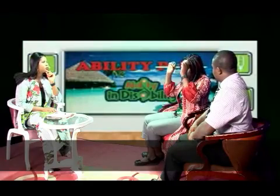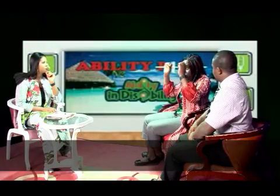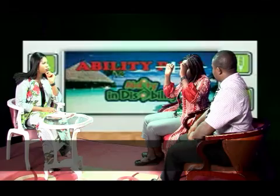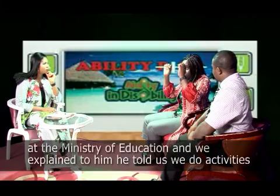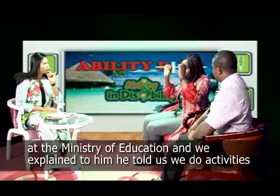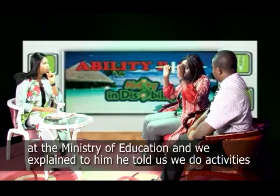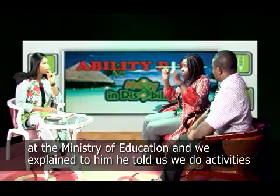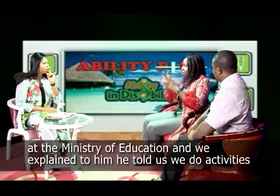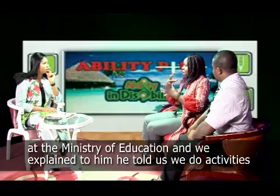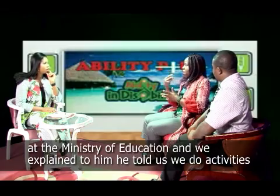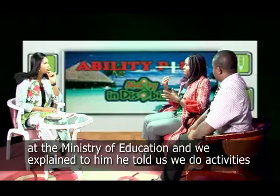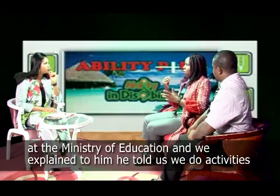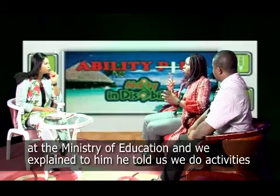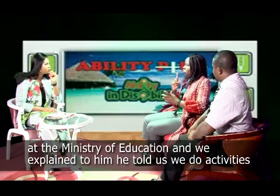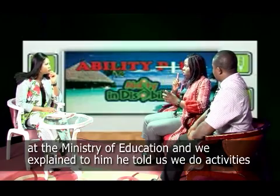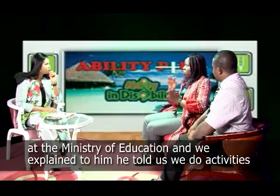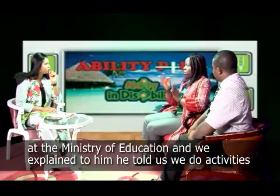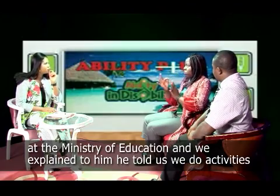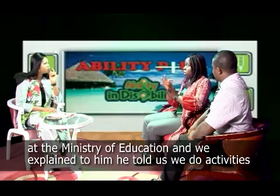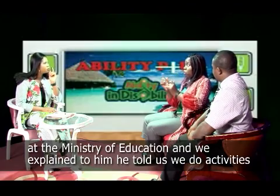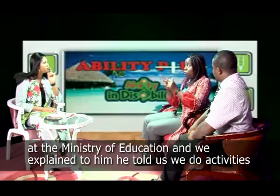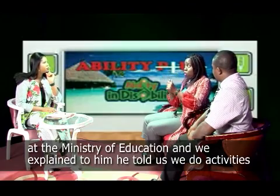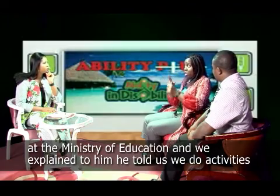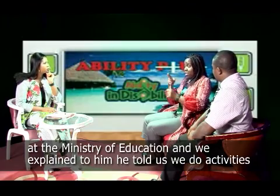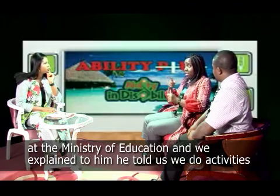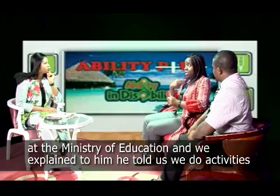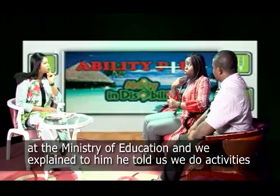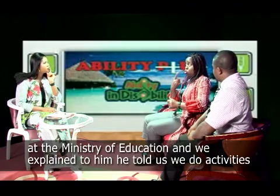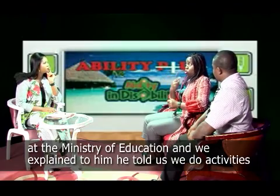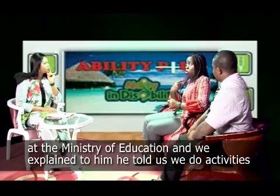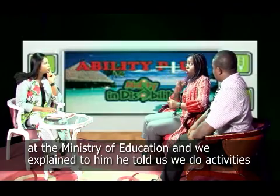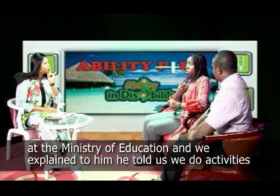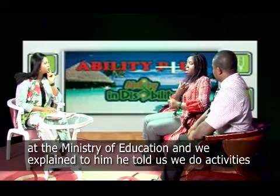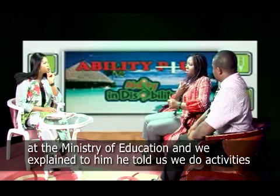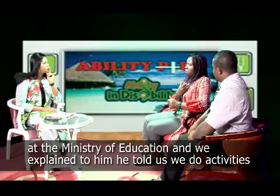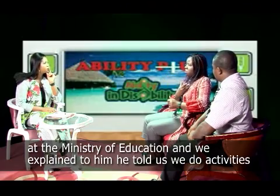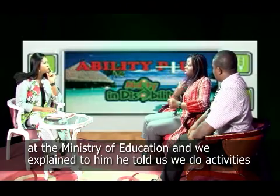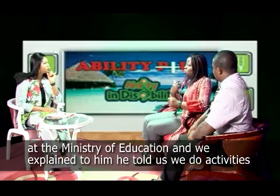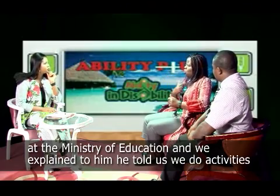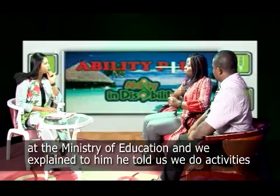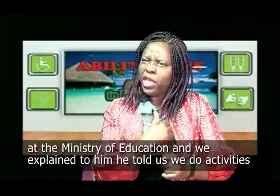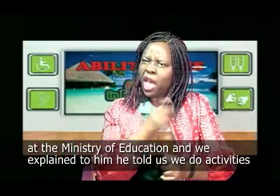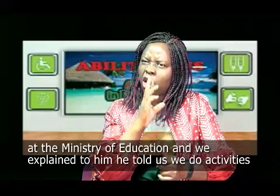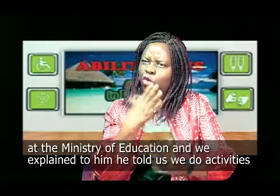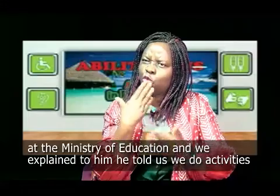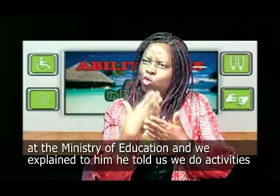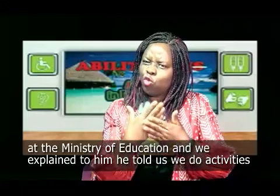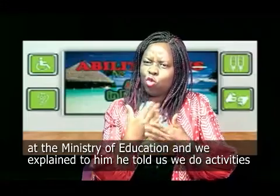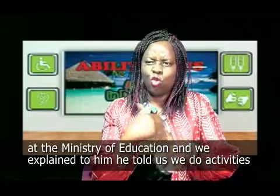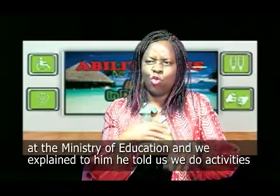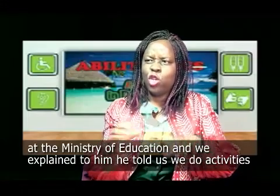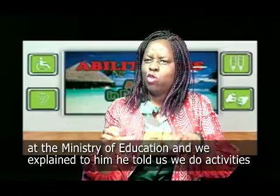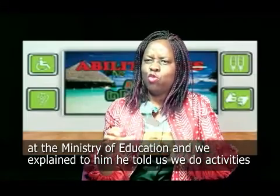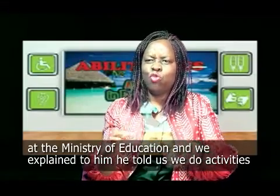at the Ministry of Education, and we explained to him. First, he told us we